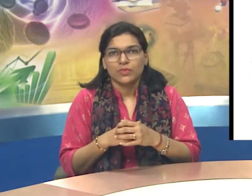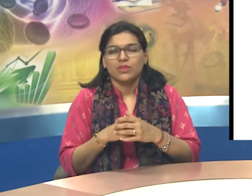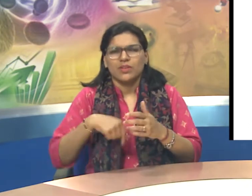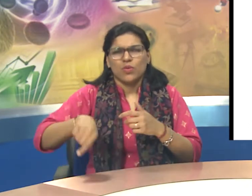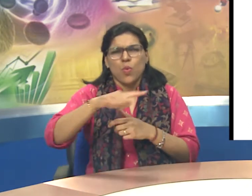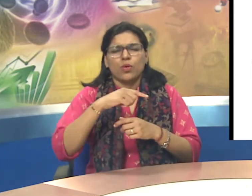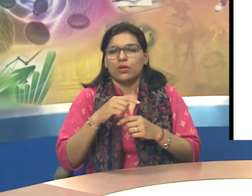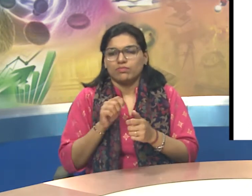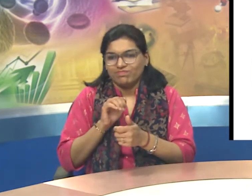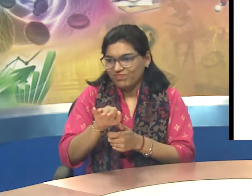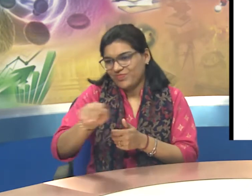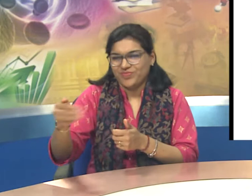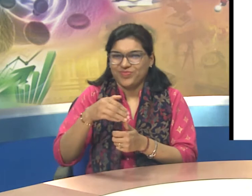For example,